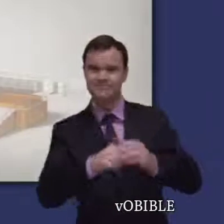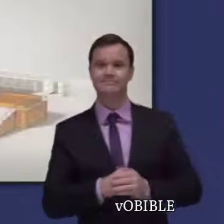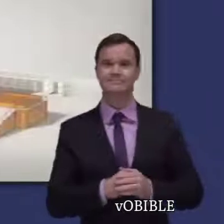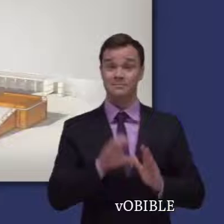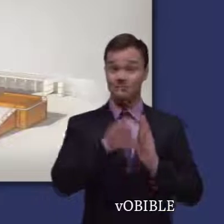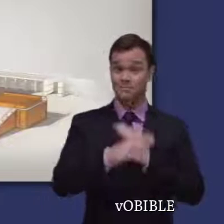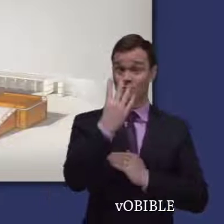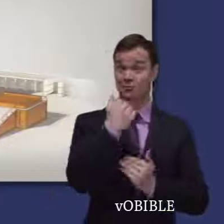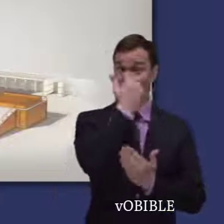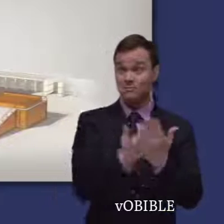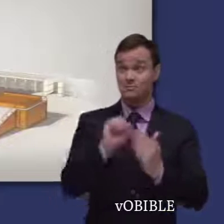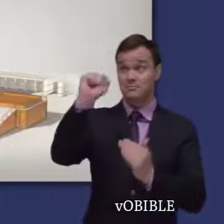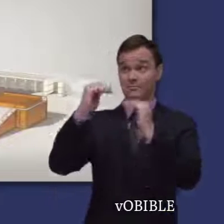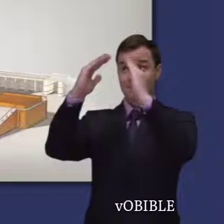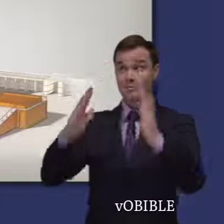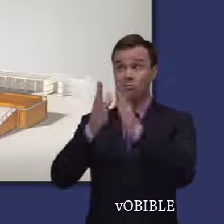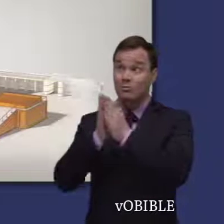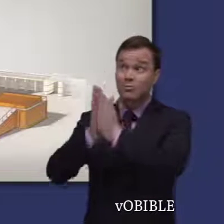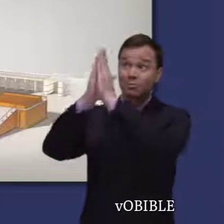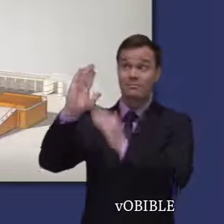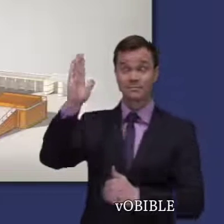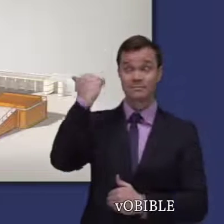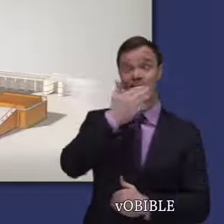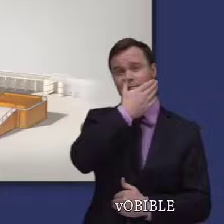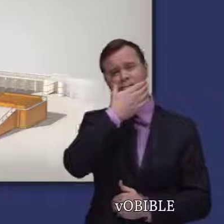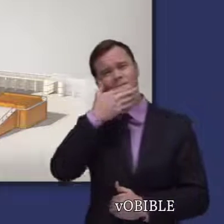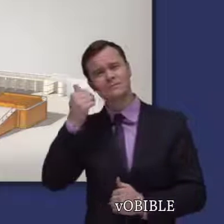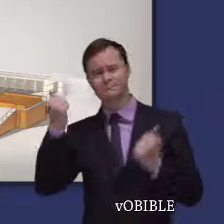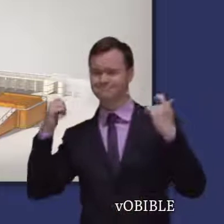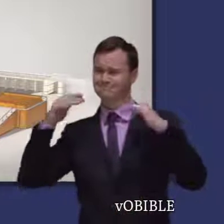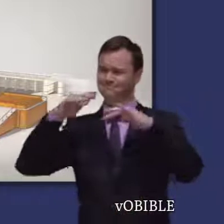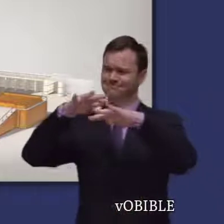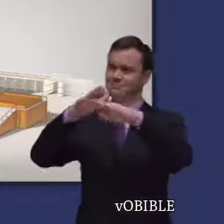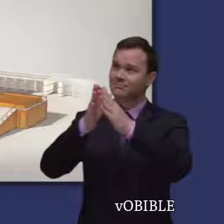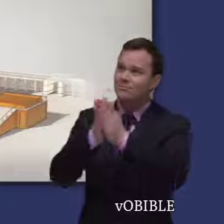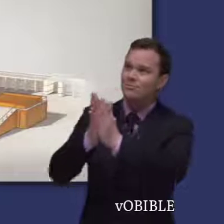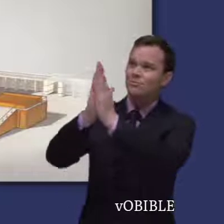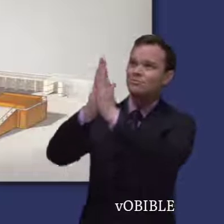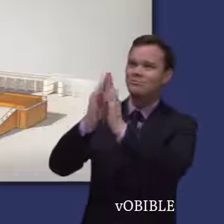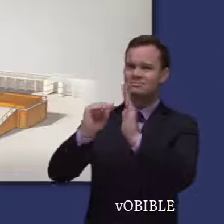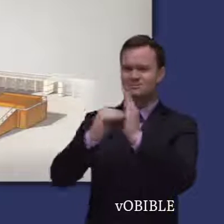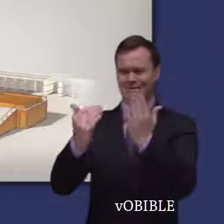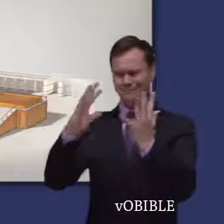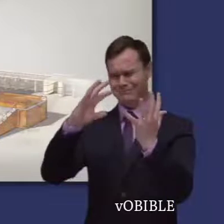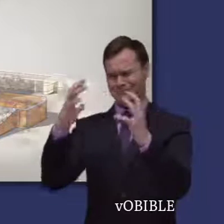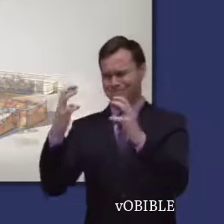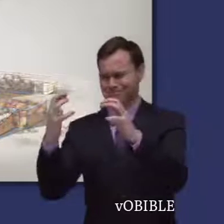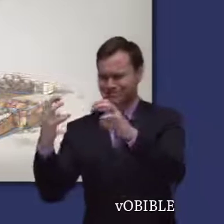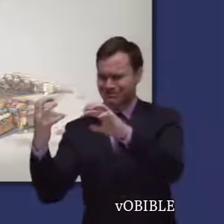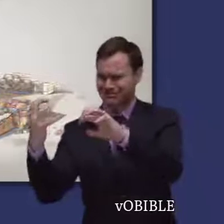Chapter 4 shifts attention to Jehovah's temple. Although it was once the glorious center of true worship, it was